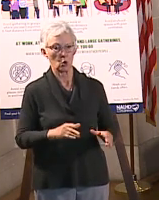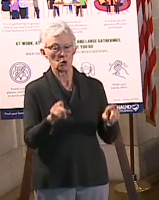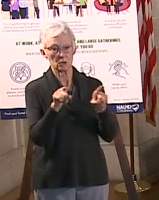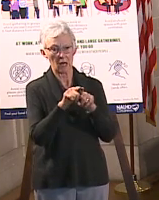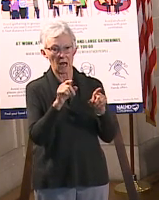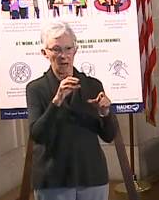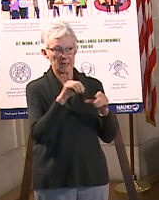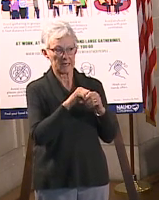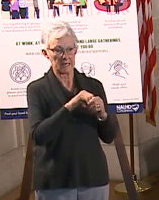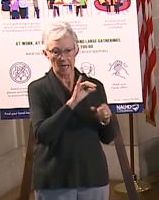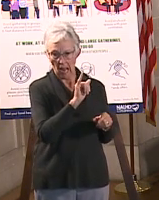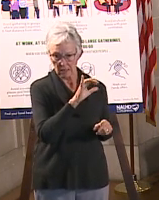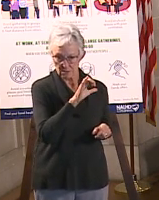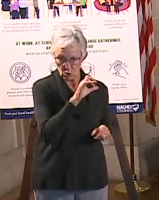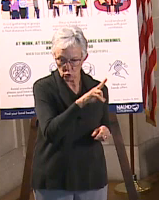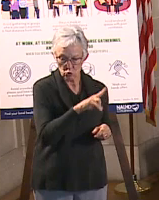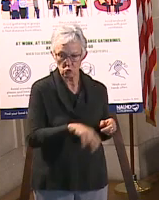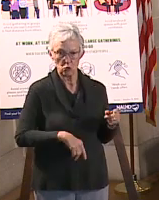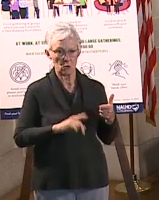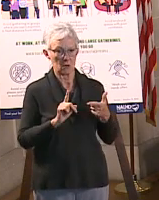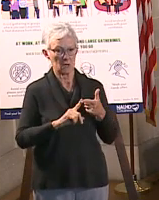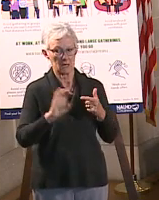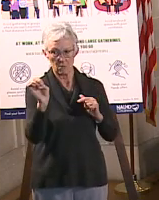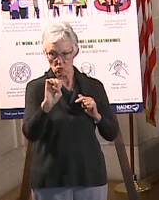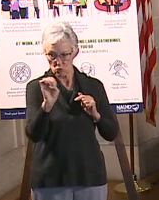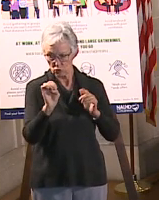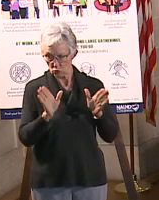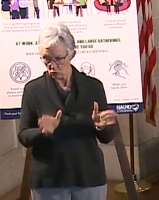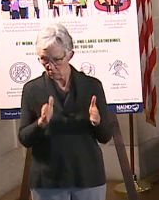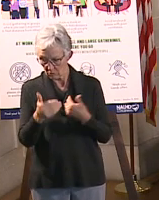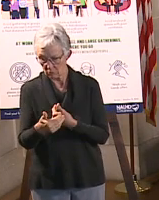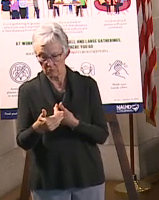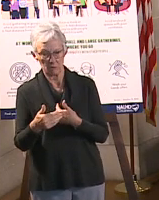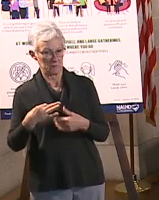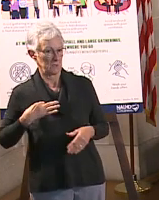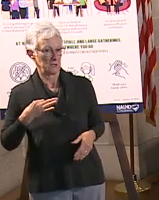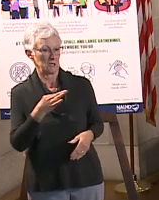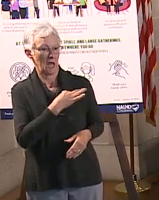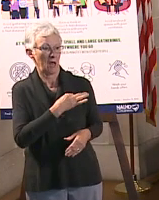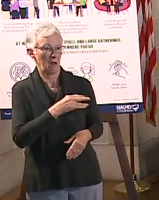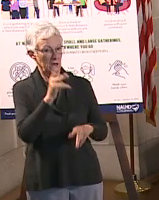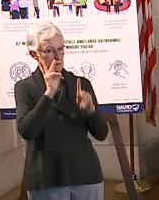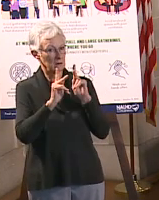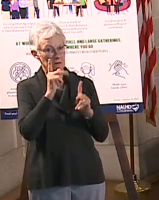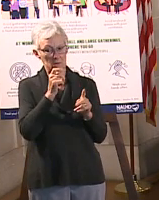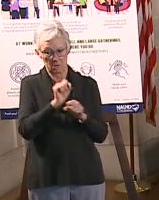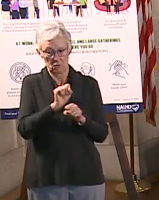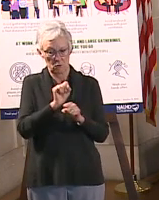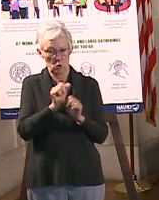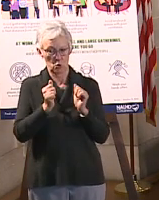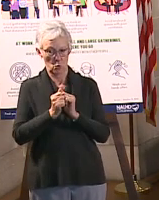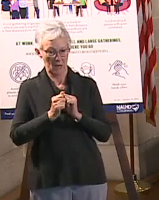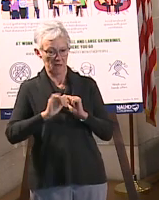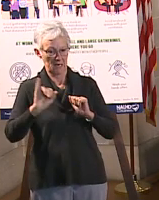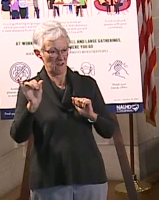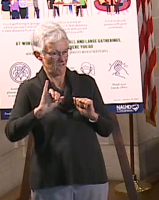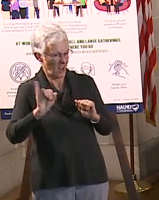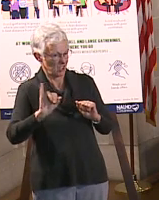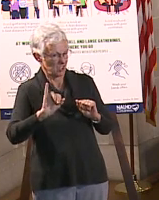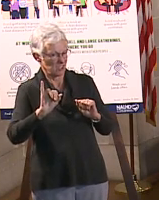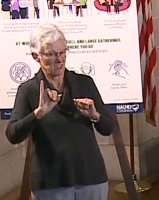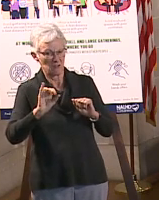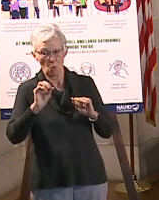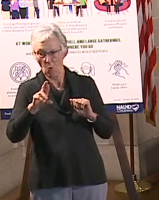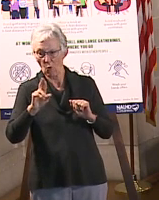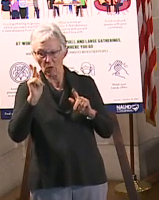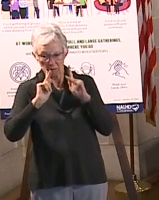and nurses, ER staff, people who handle infectious diseases. Those kind of folks are the people we're prioritizing